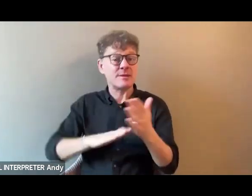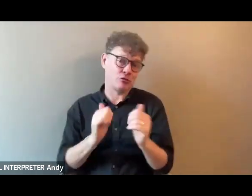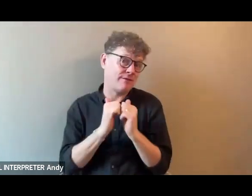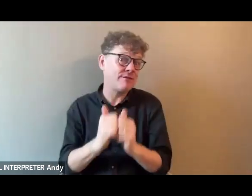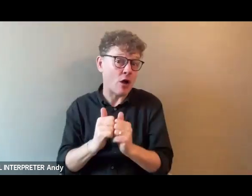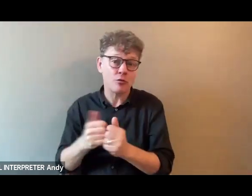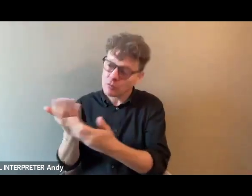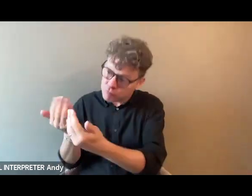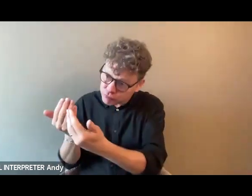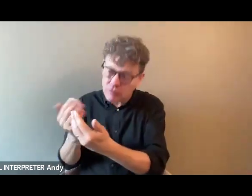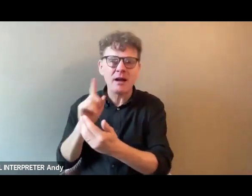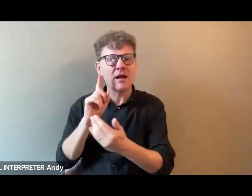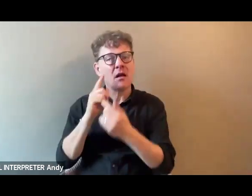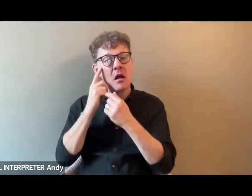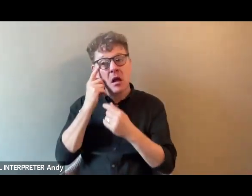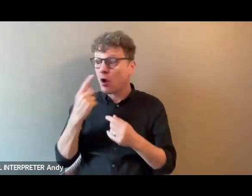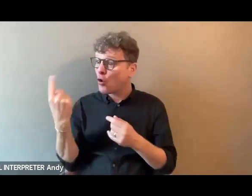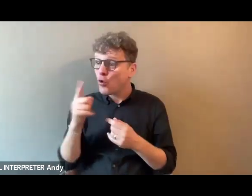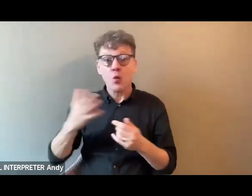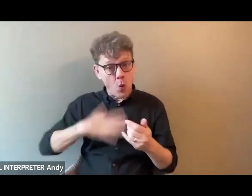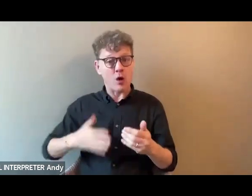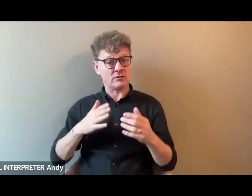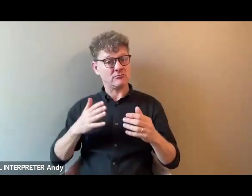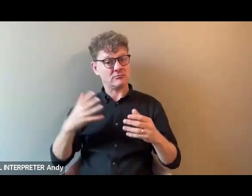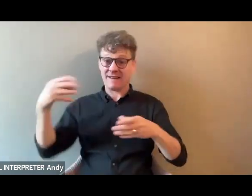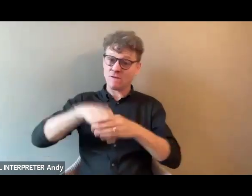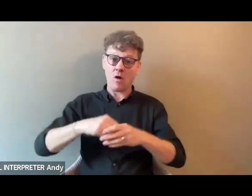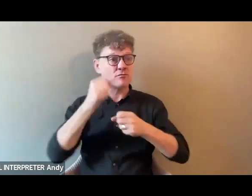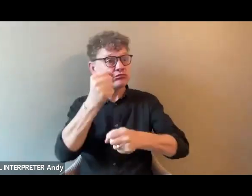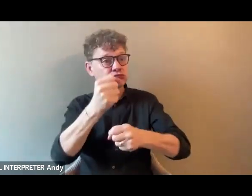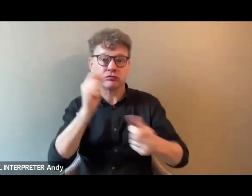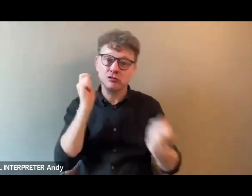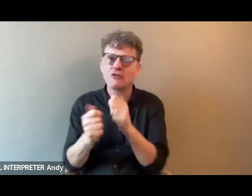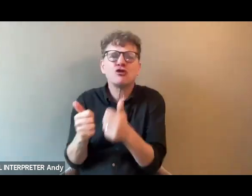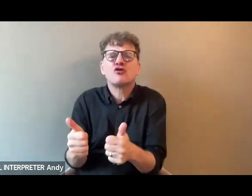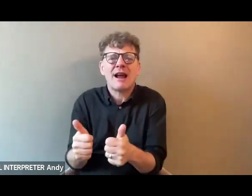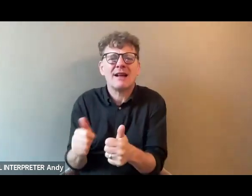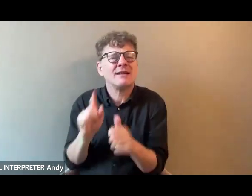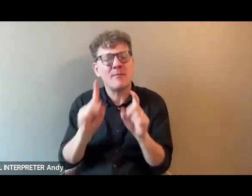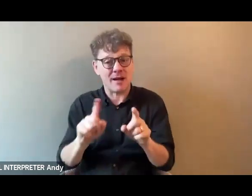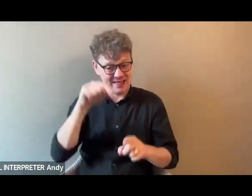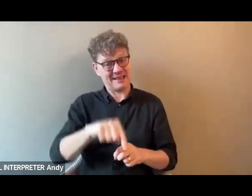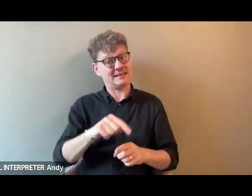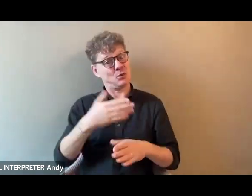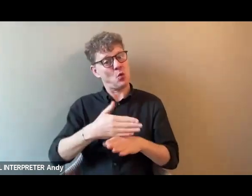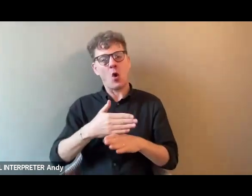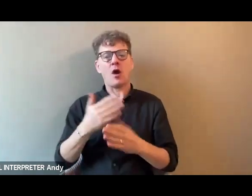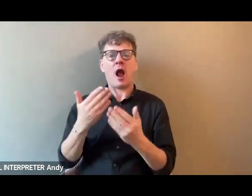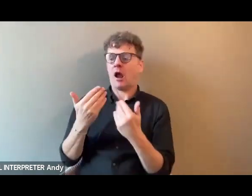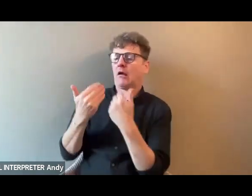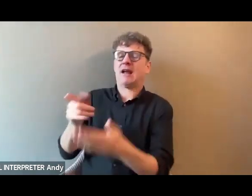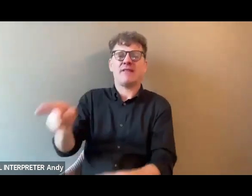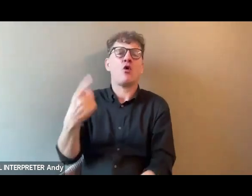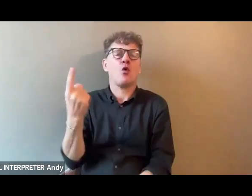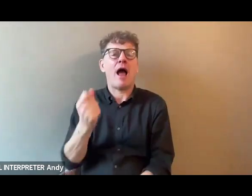those neurodivergent people who do want to drive organisational change. But this kind of work too often accrues to people with lived experience